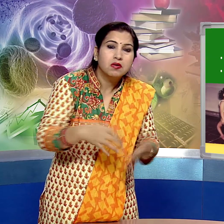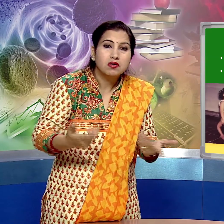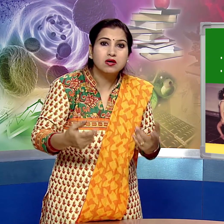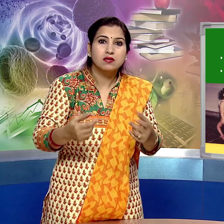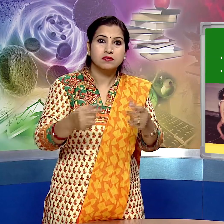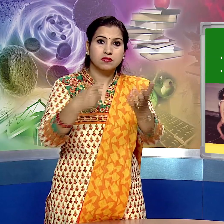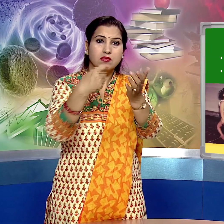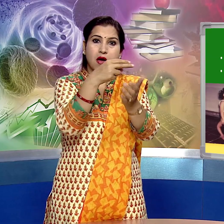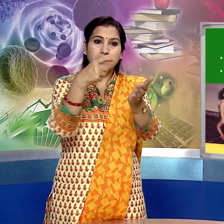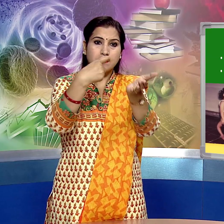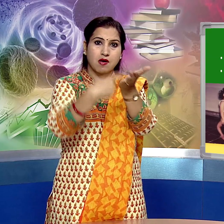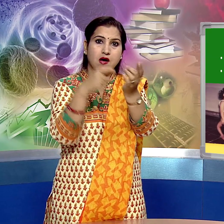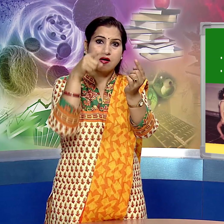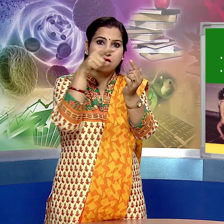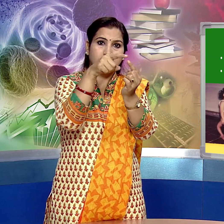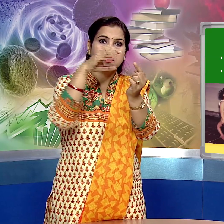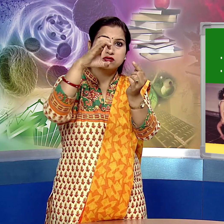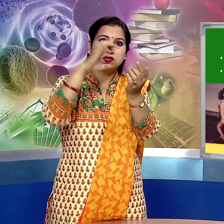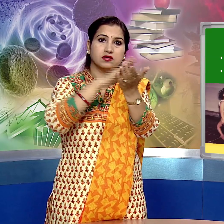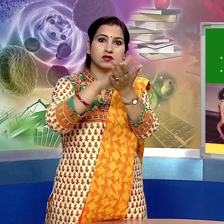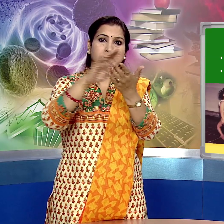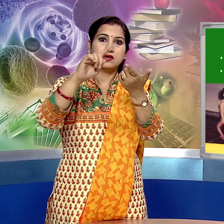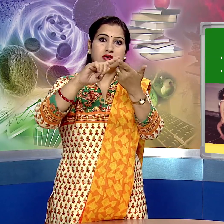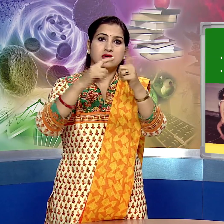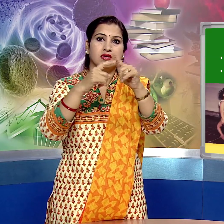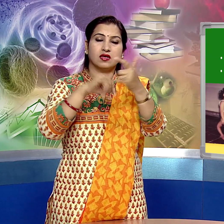and osteoporosis in adults.